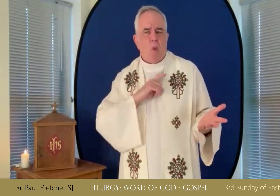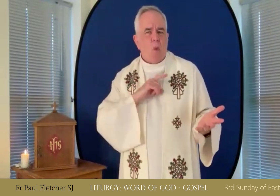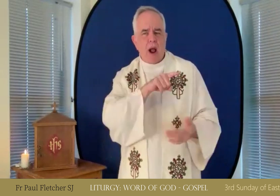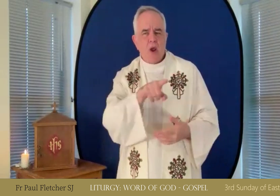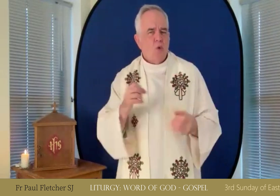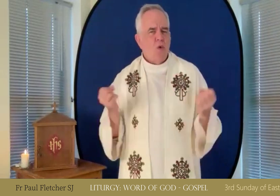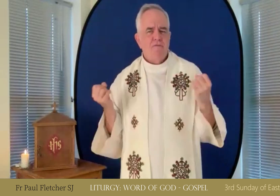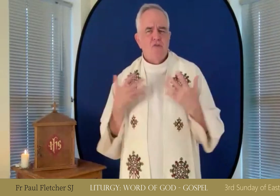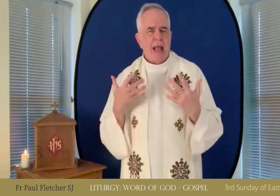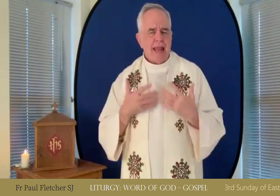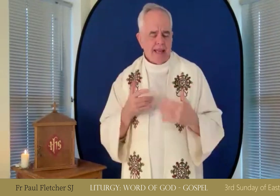why are you afraid?